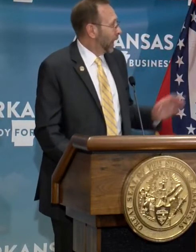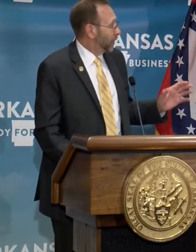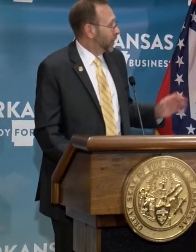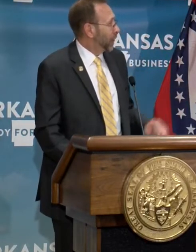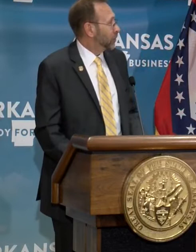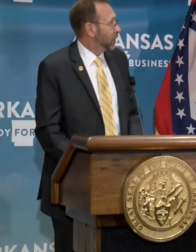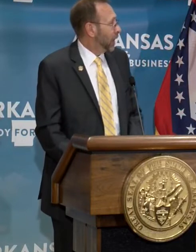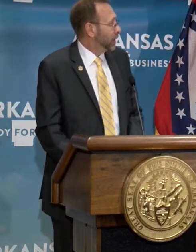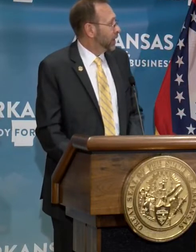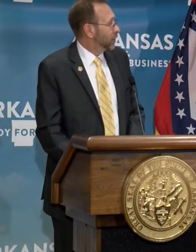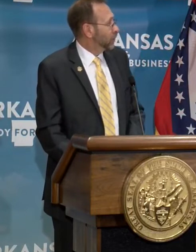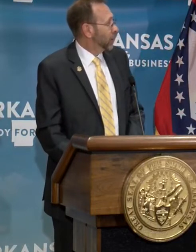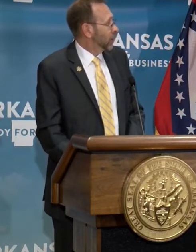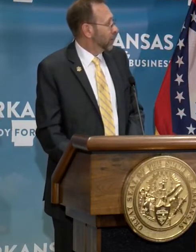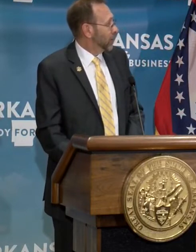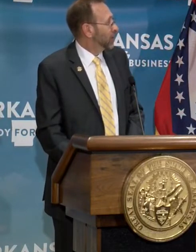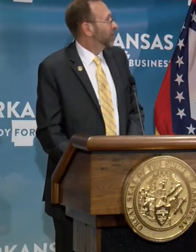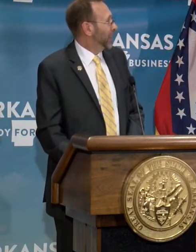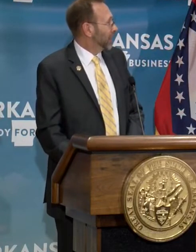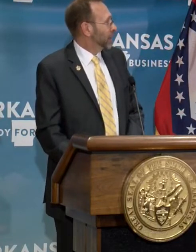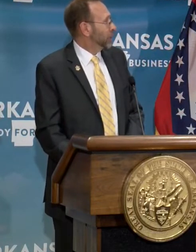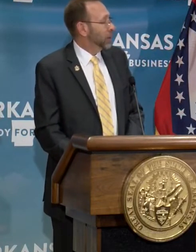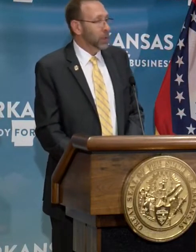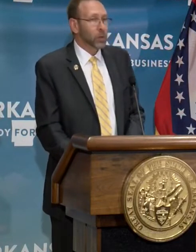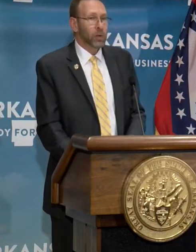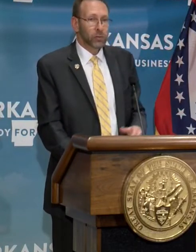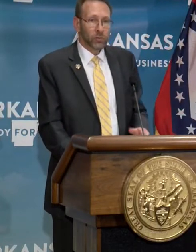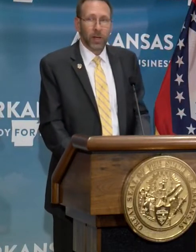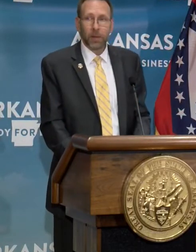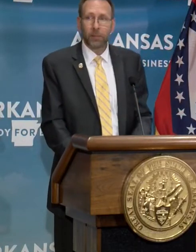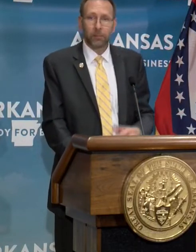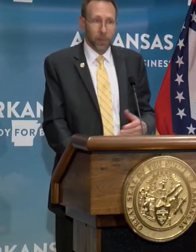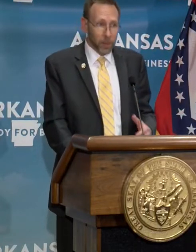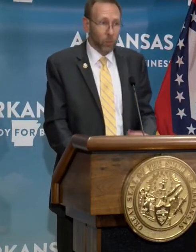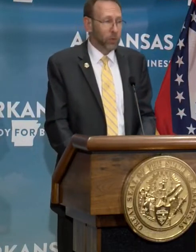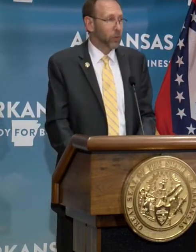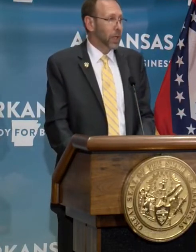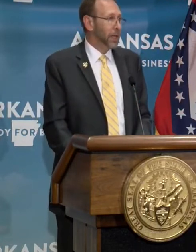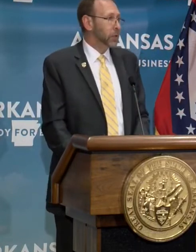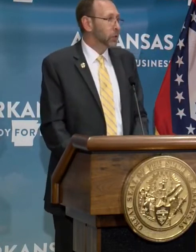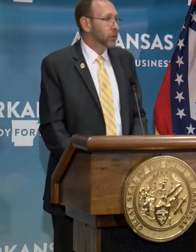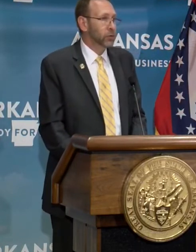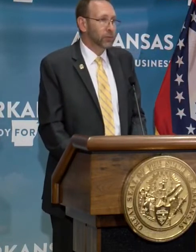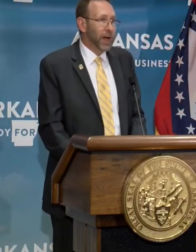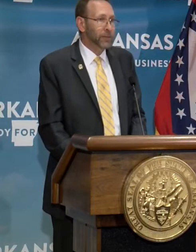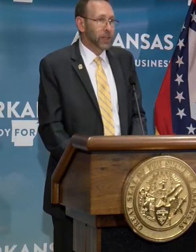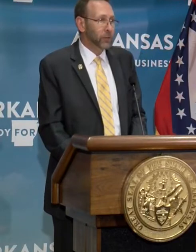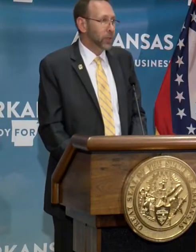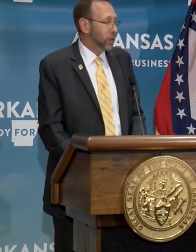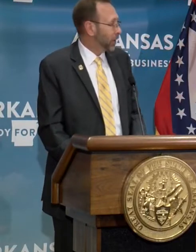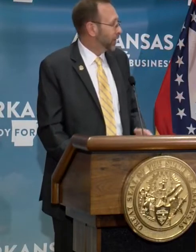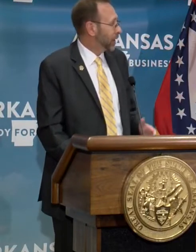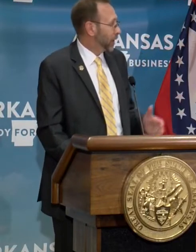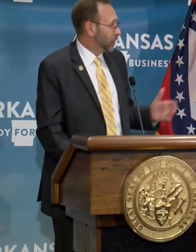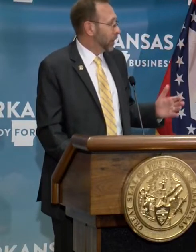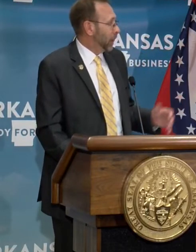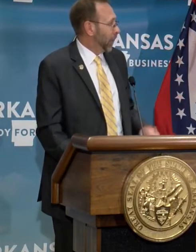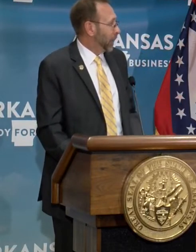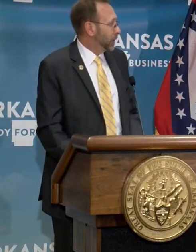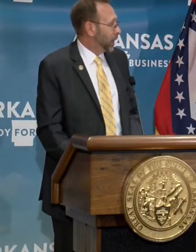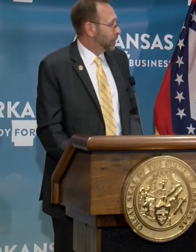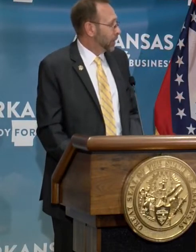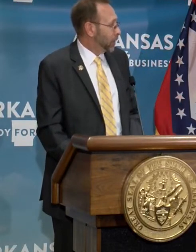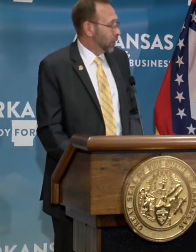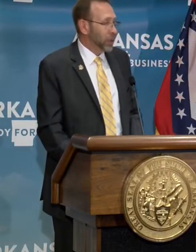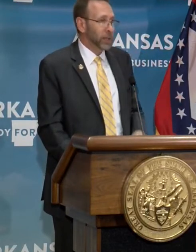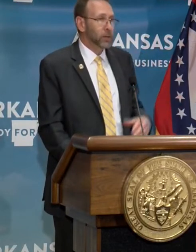all. And the next slide is ventilated. Questions come up. What's the likelihood of surviving if you get on a ventilator?